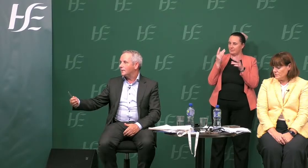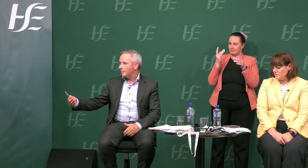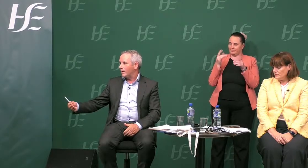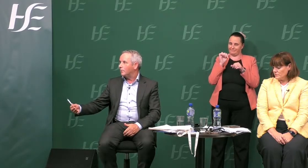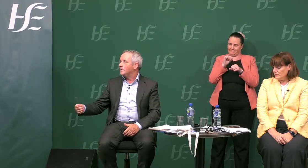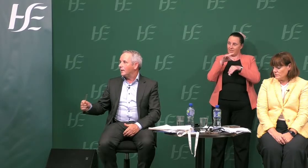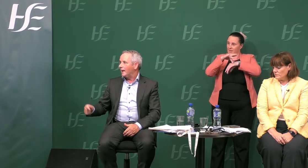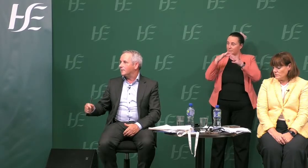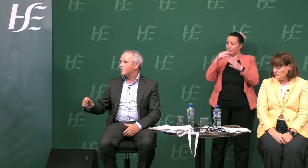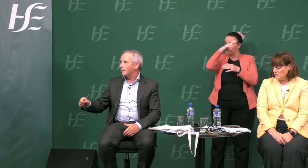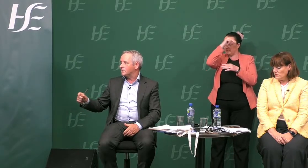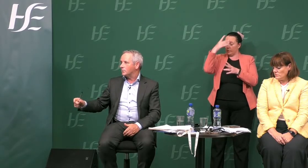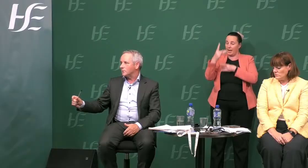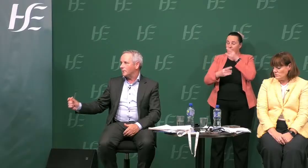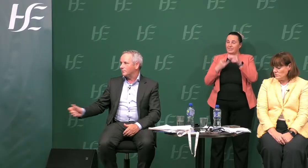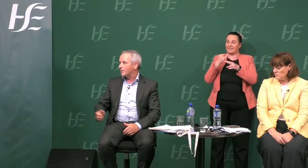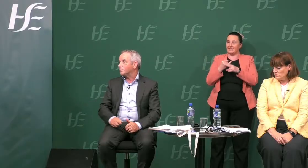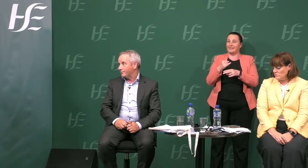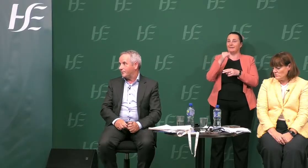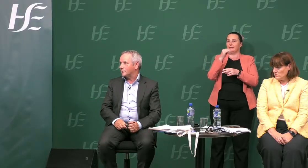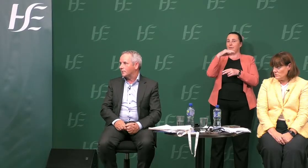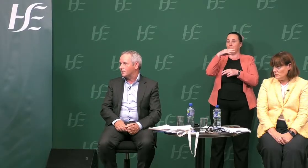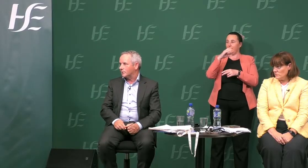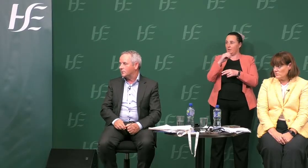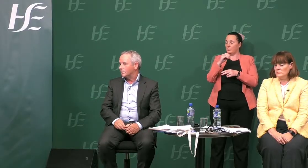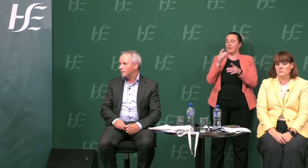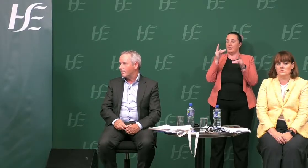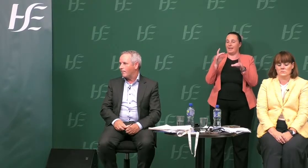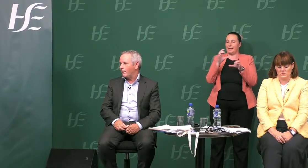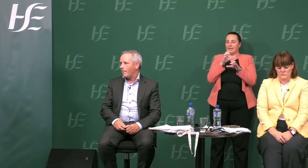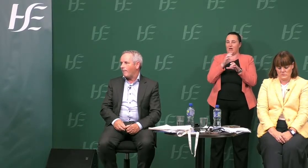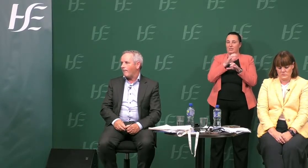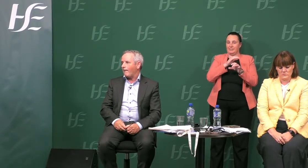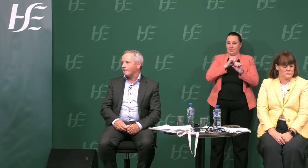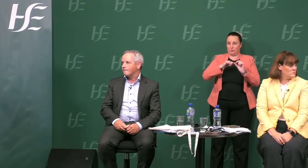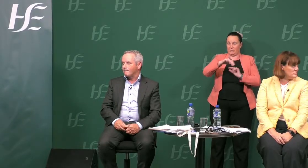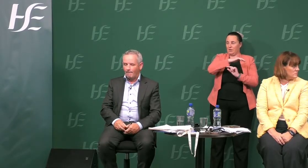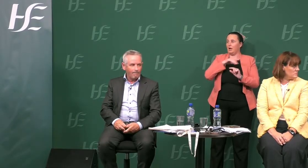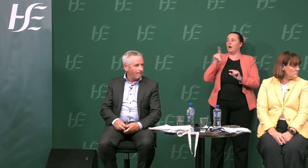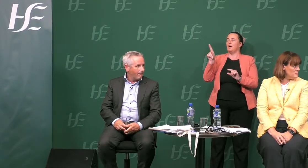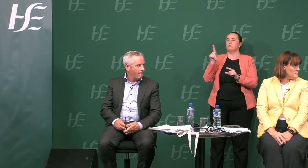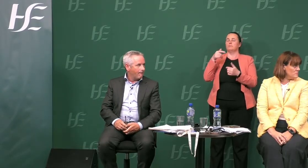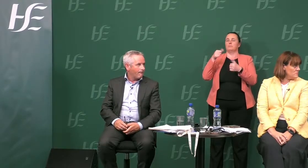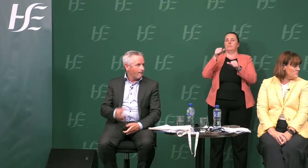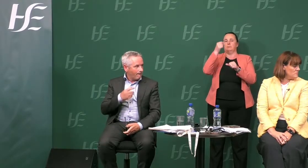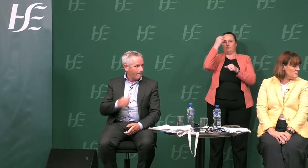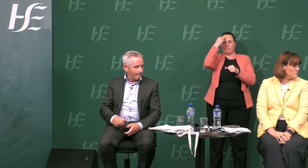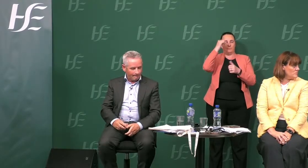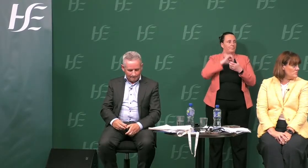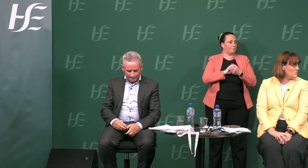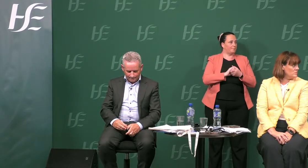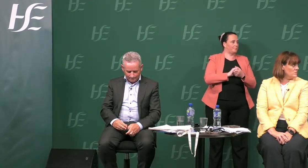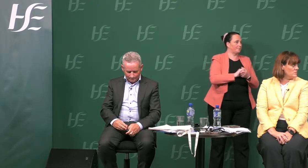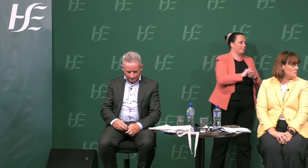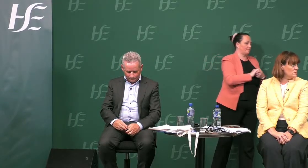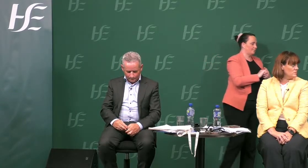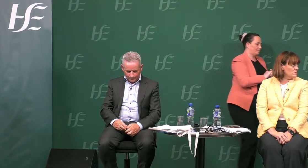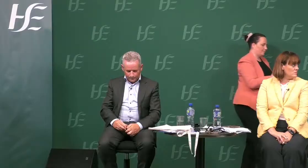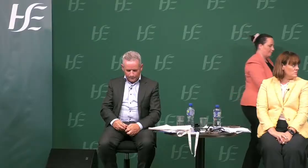outbreak in Mayo, a healthcare associated infection. Sorry, John. Yeah. Broadly